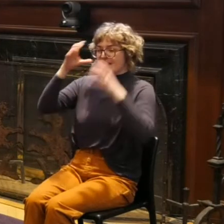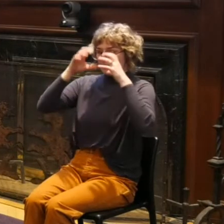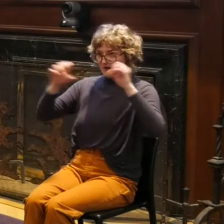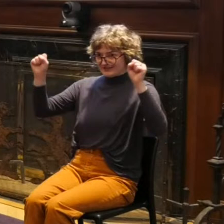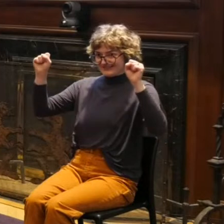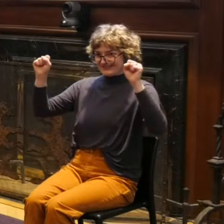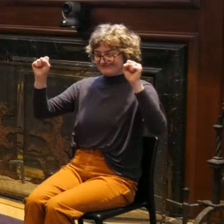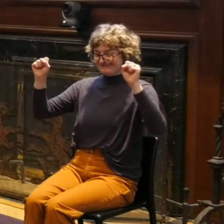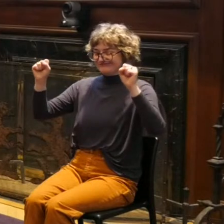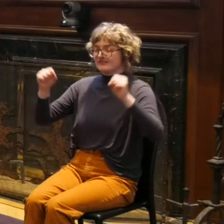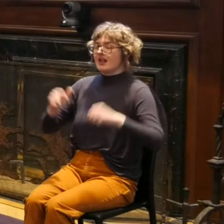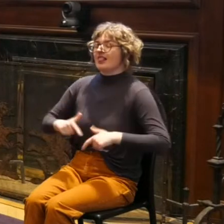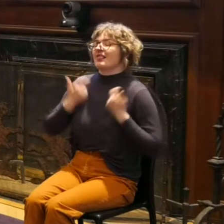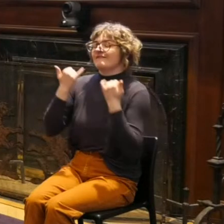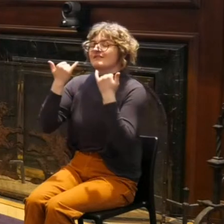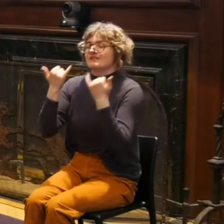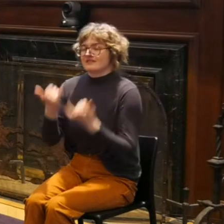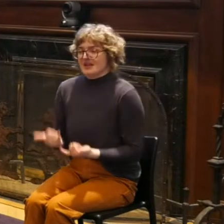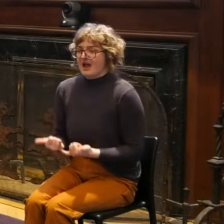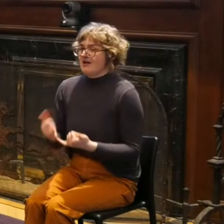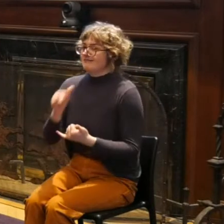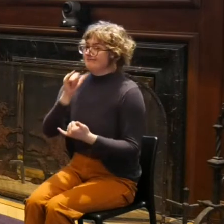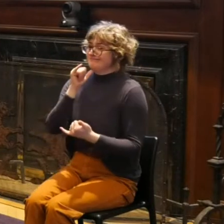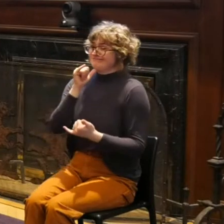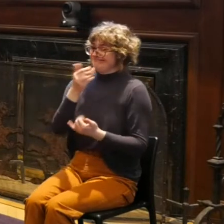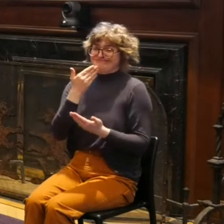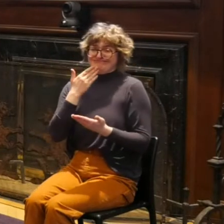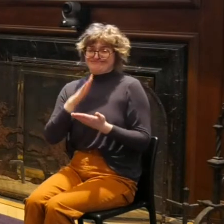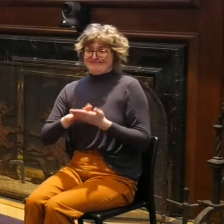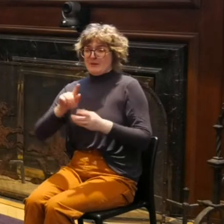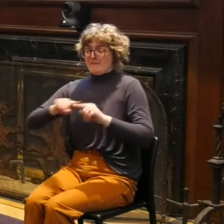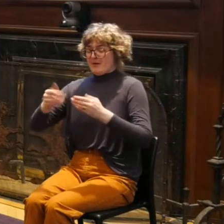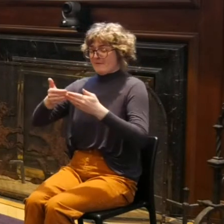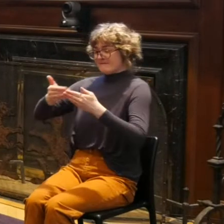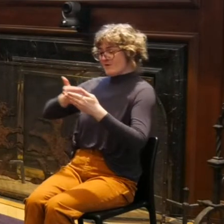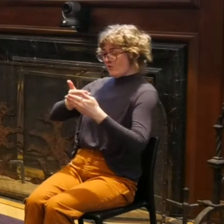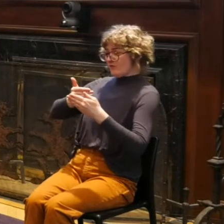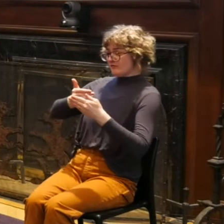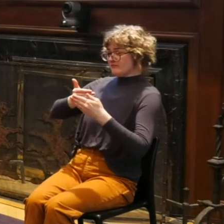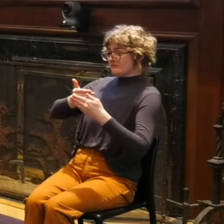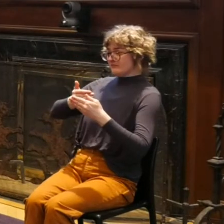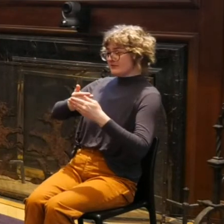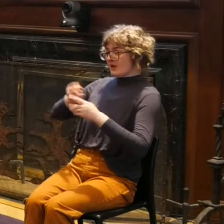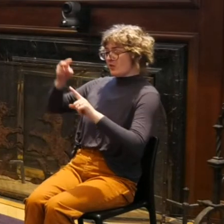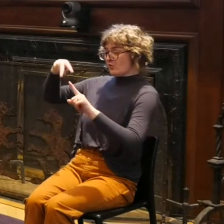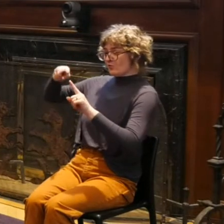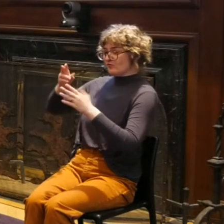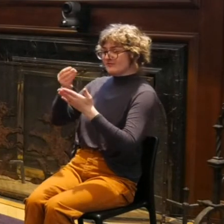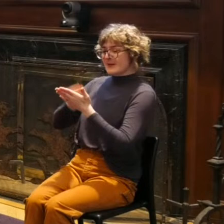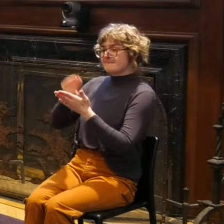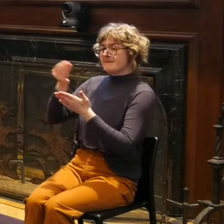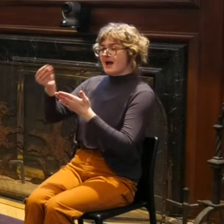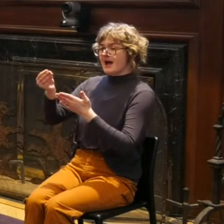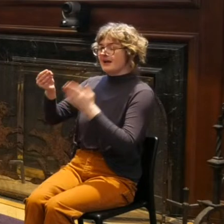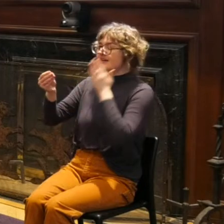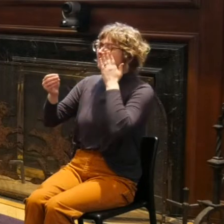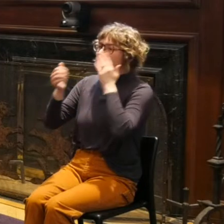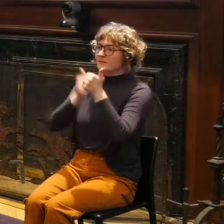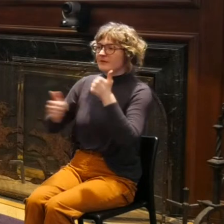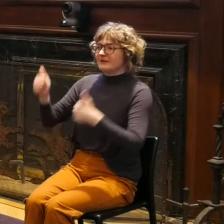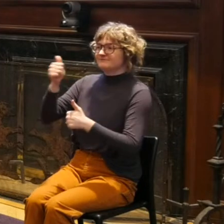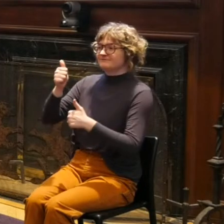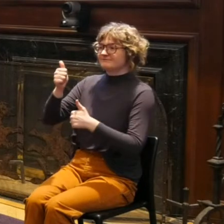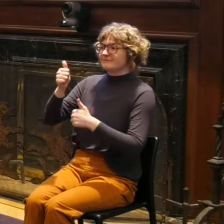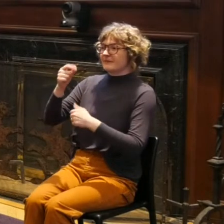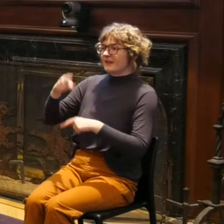We live in the now, and it's not good, but before the rulers can buy an immortal serum, stay upright,